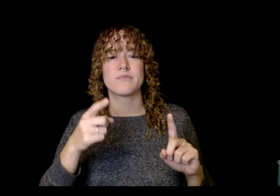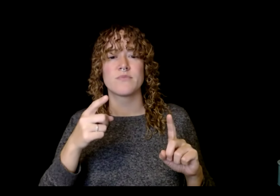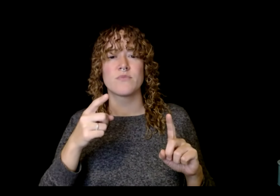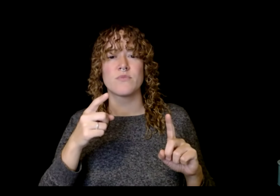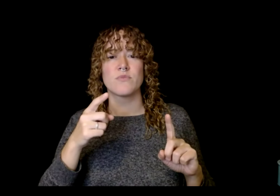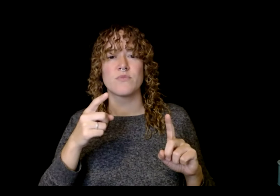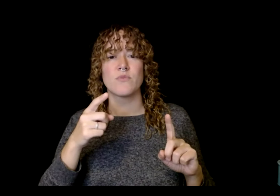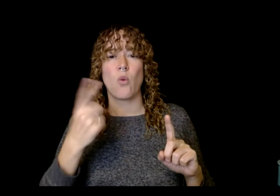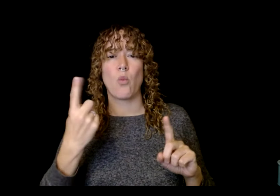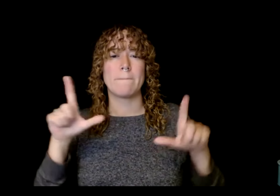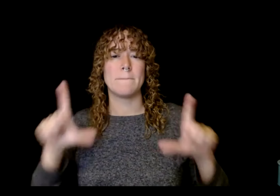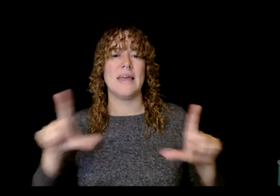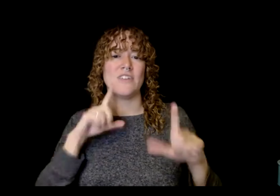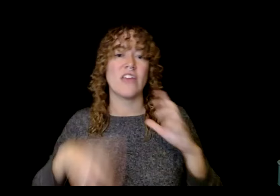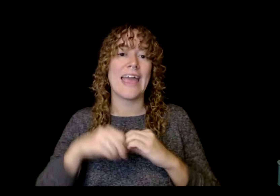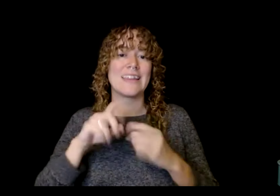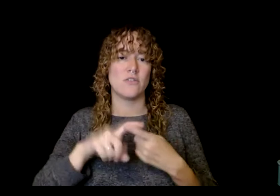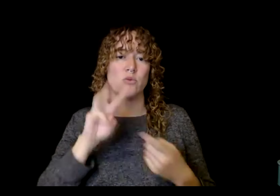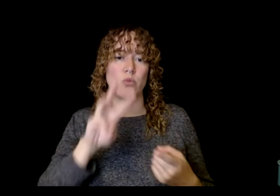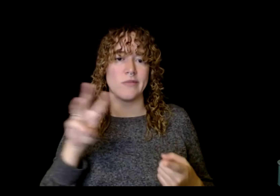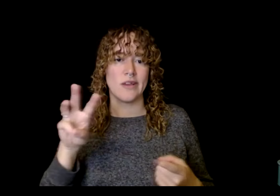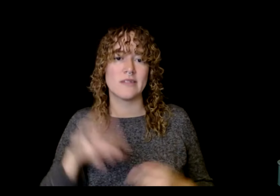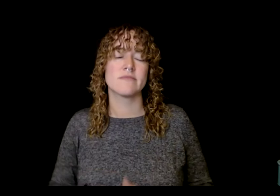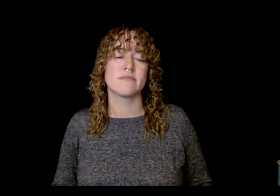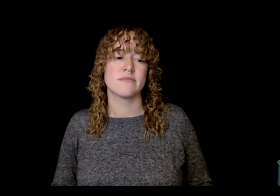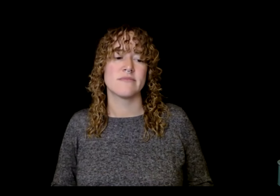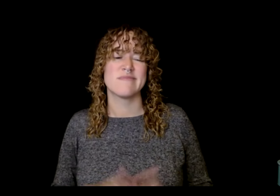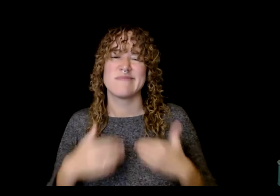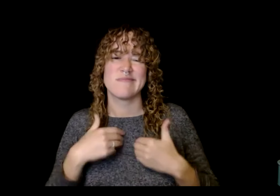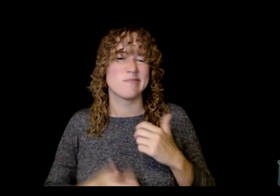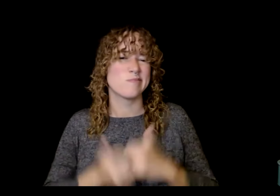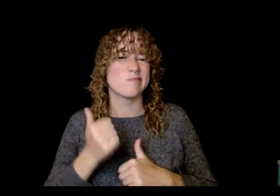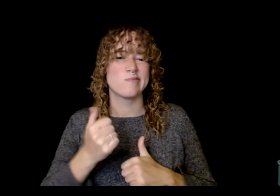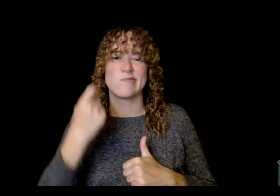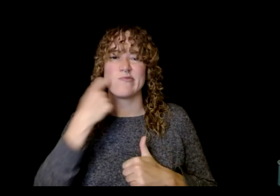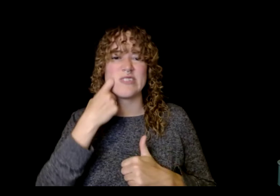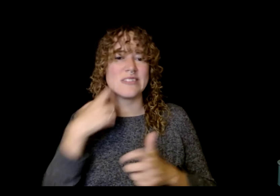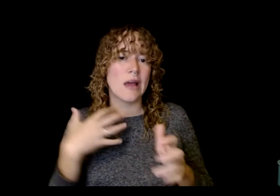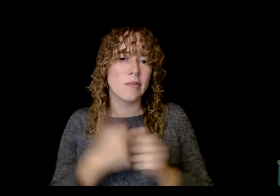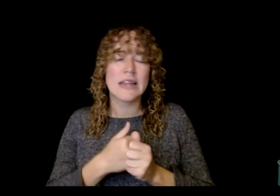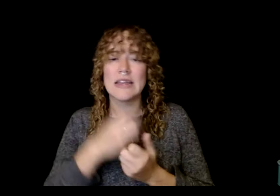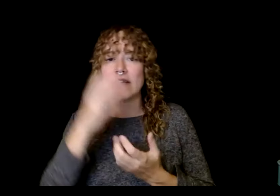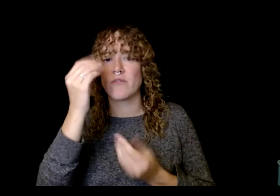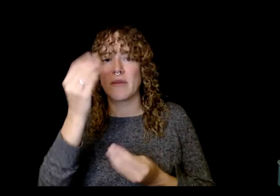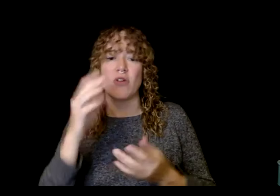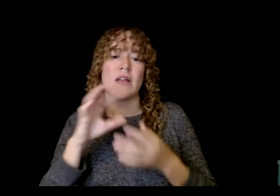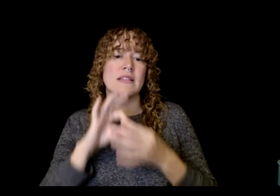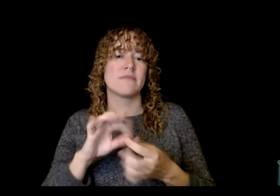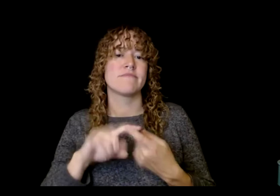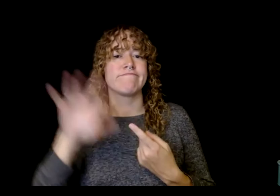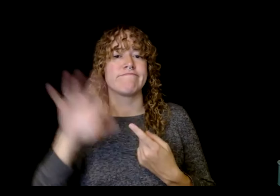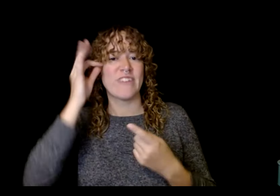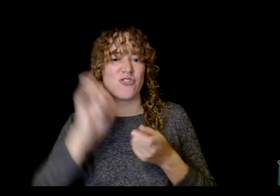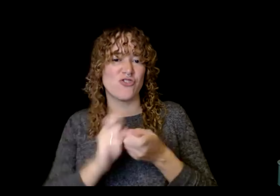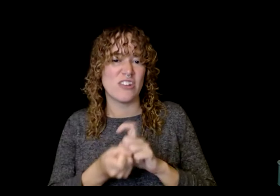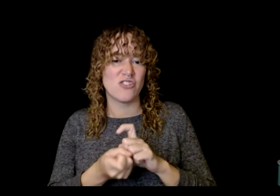our website that has the most recent updates and information relating to federal changes. I've just put